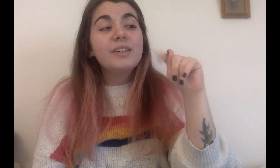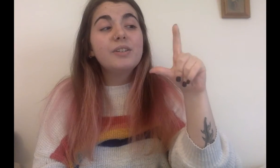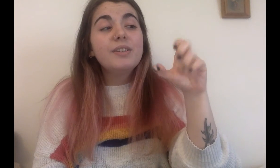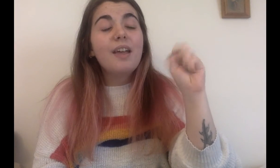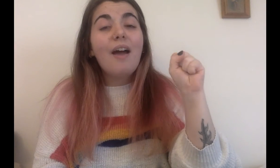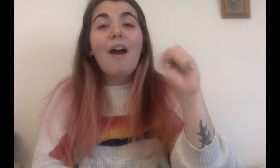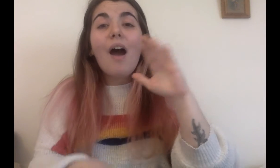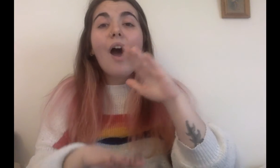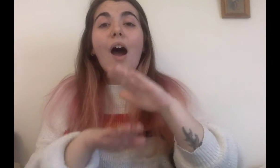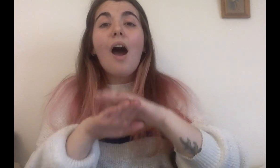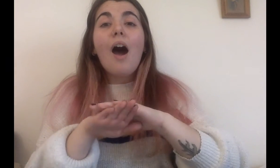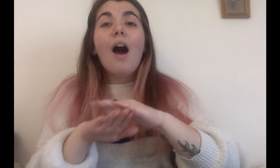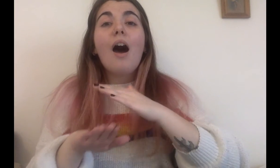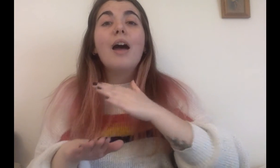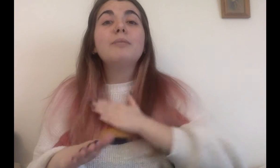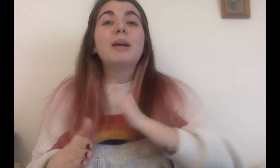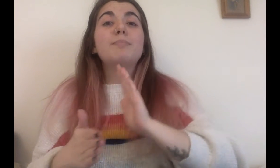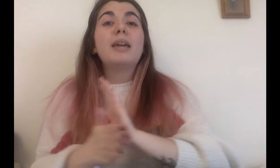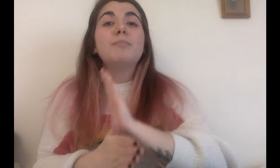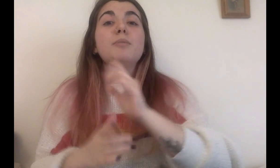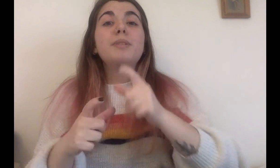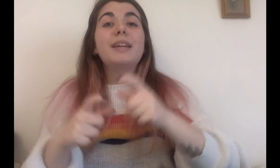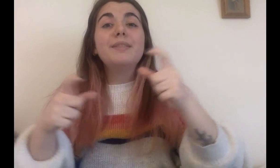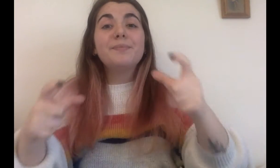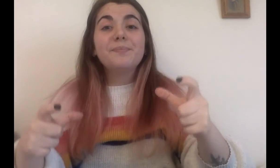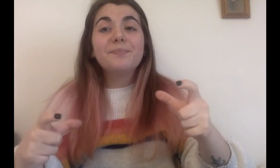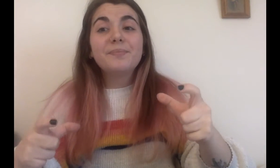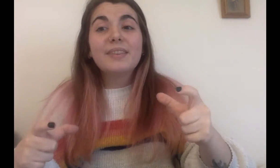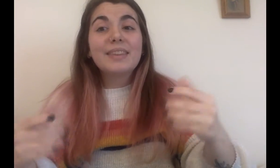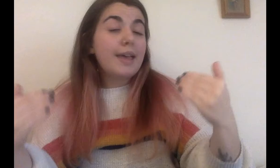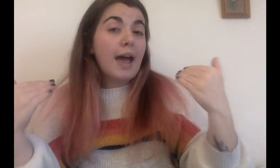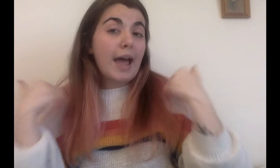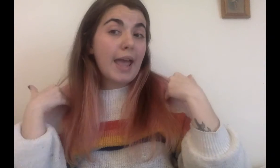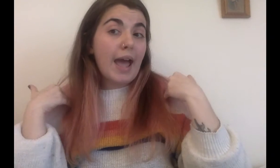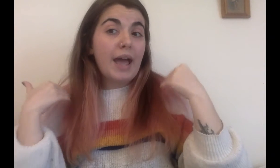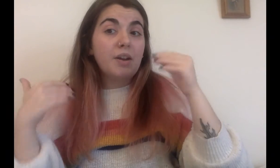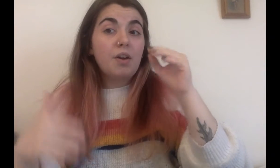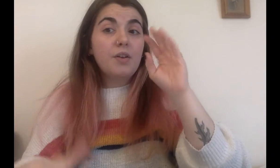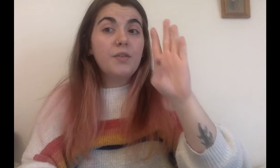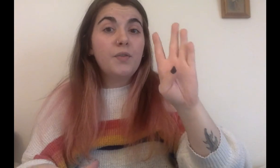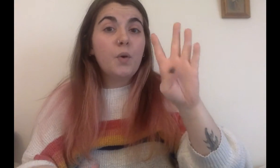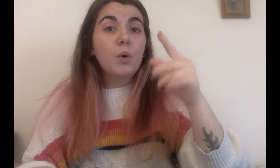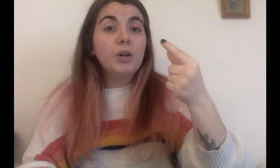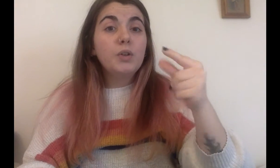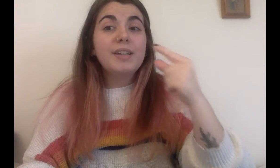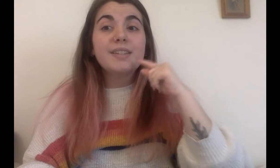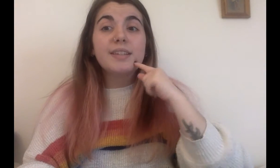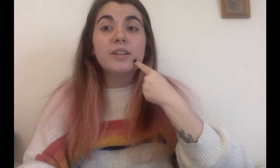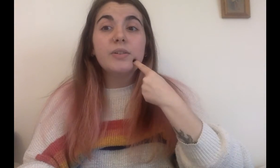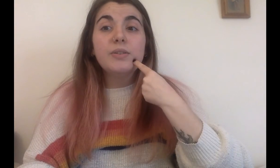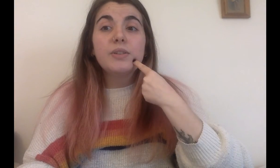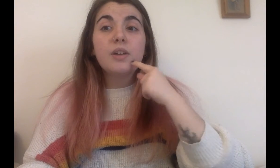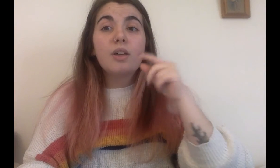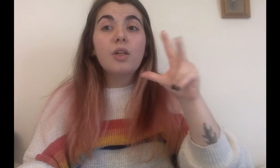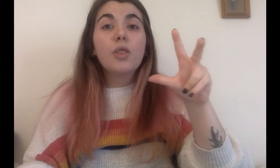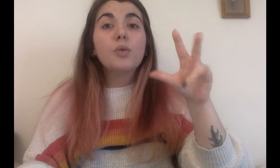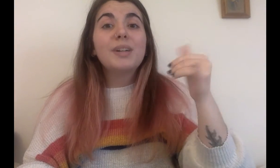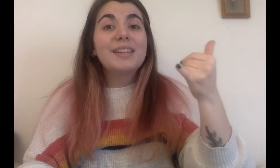Skittles on my paper plate. I had 4 green Skittles, 3